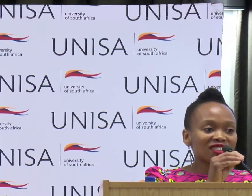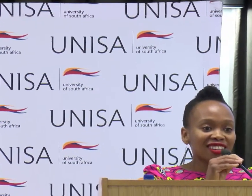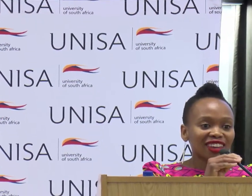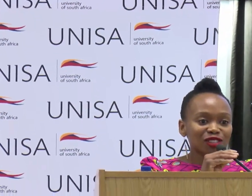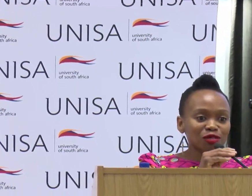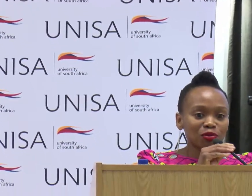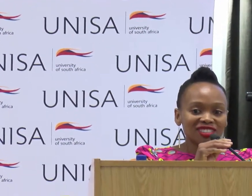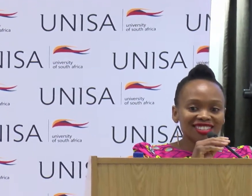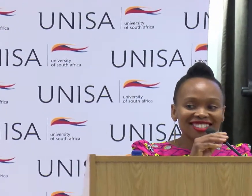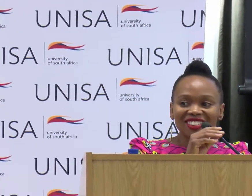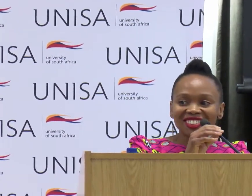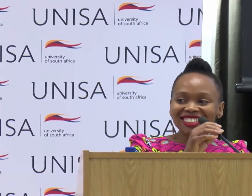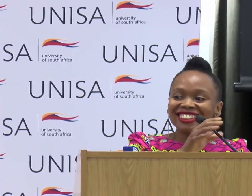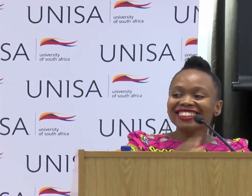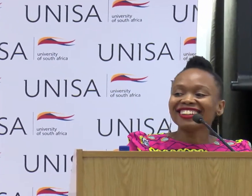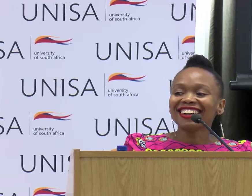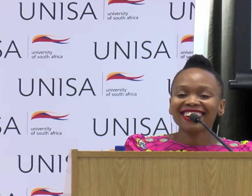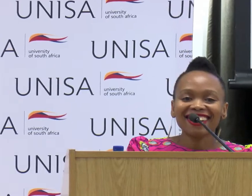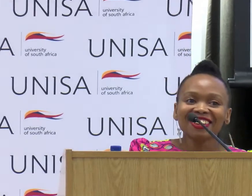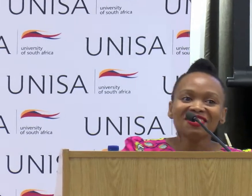It's always the case to bring this down.